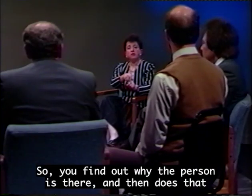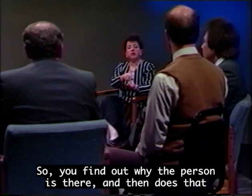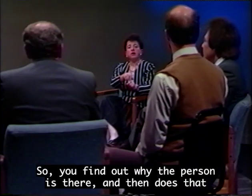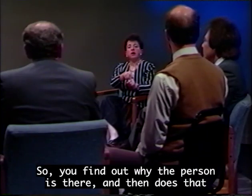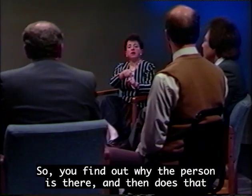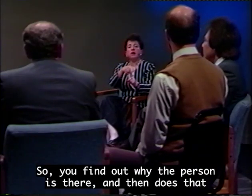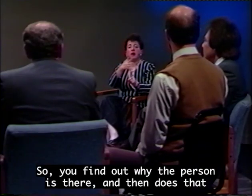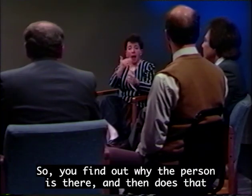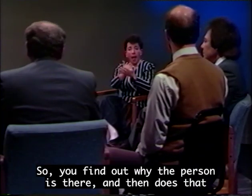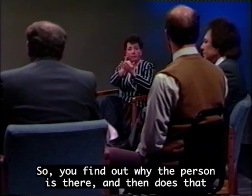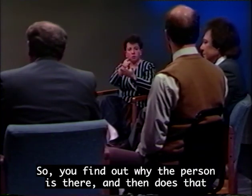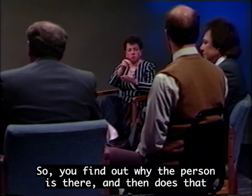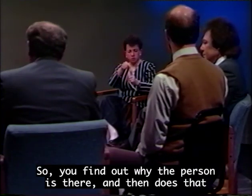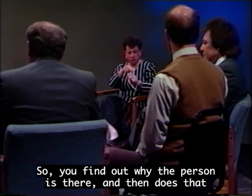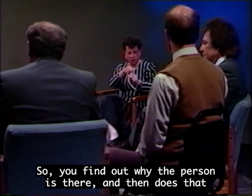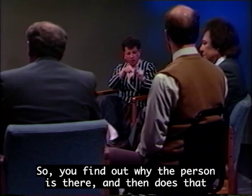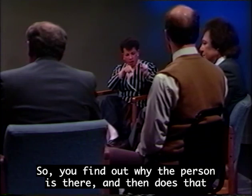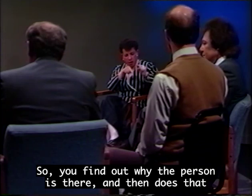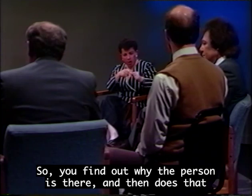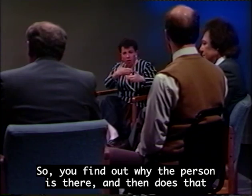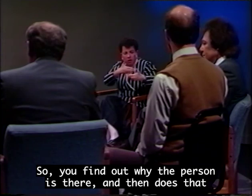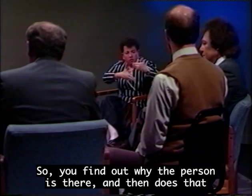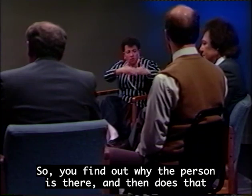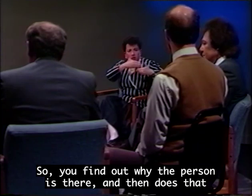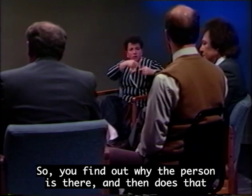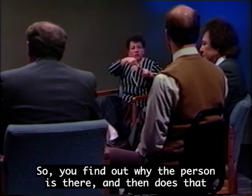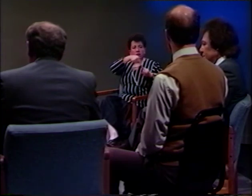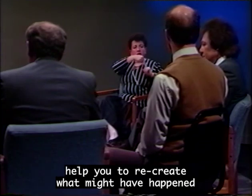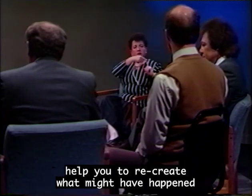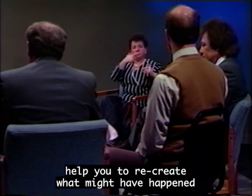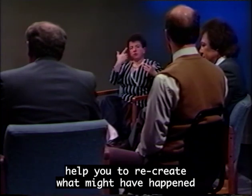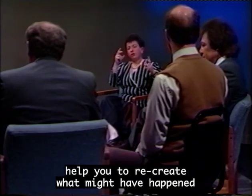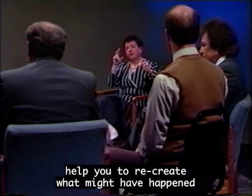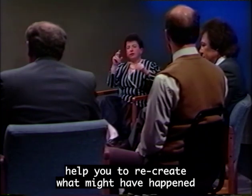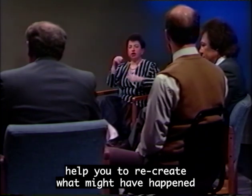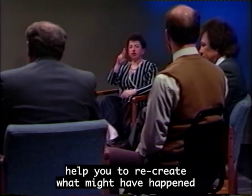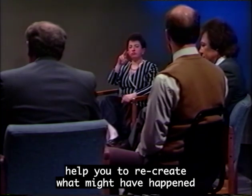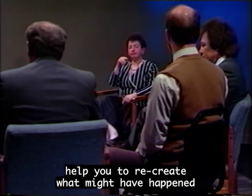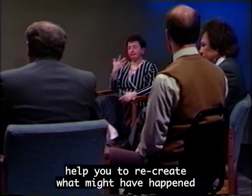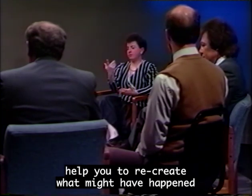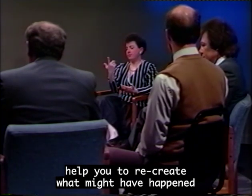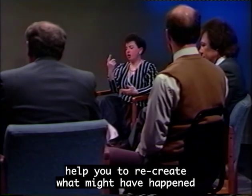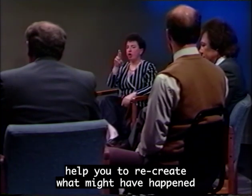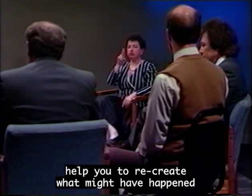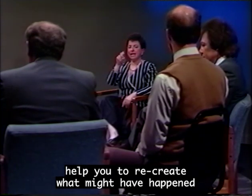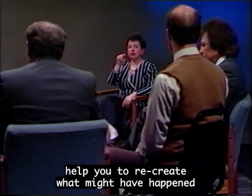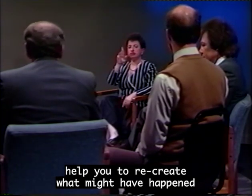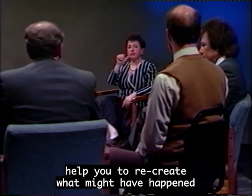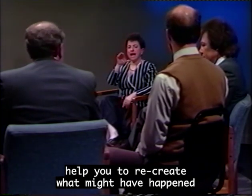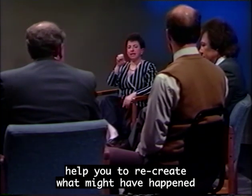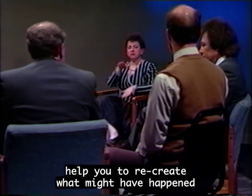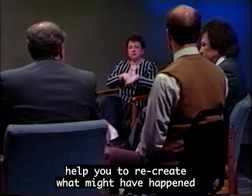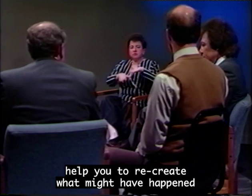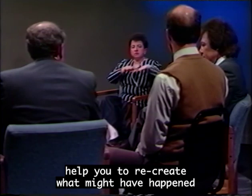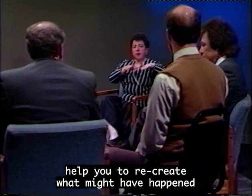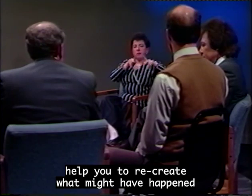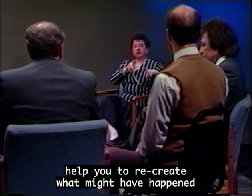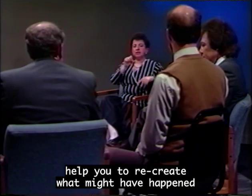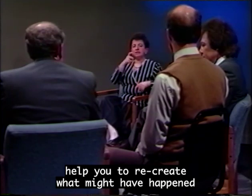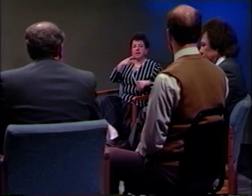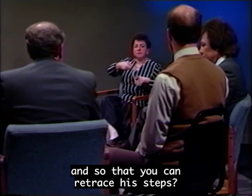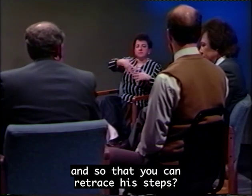So you find out why the person is there, and then does that help you to recreate what might